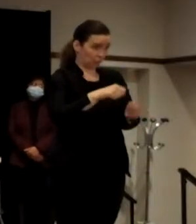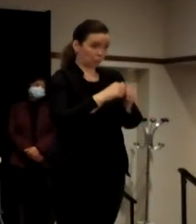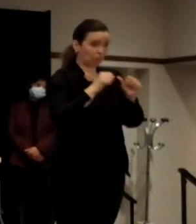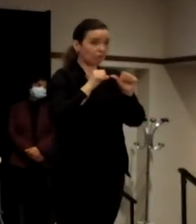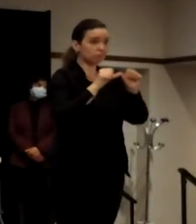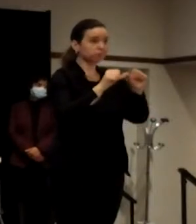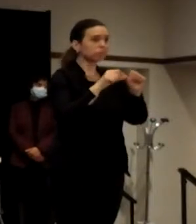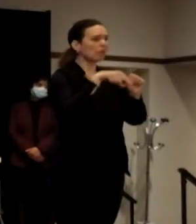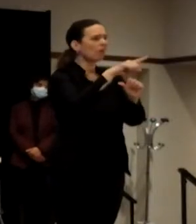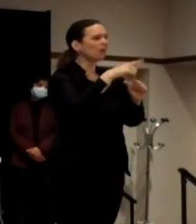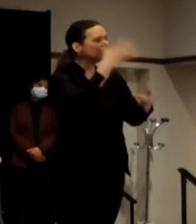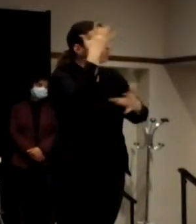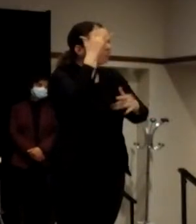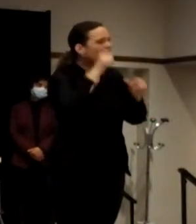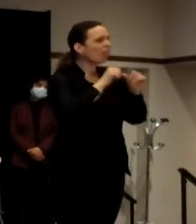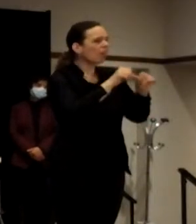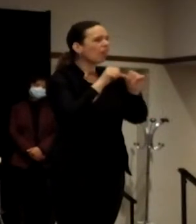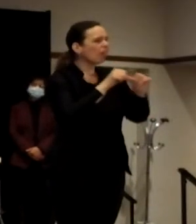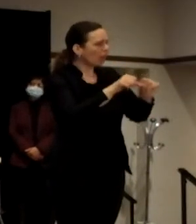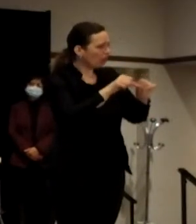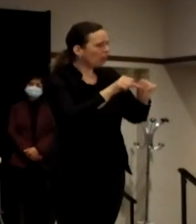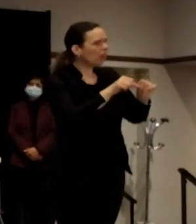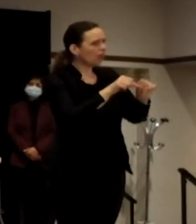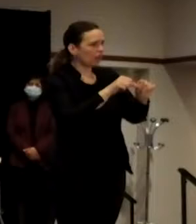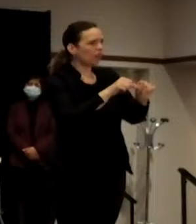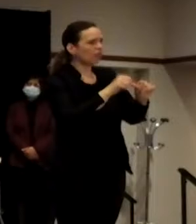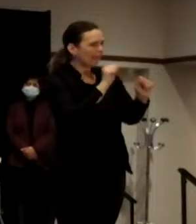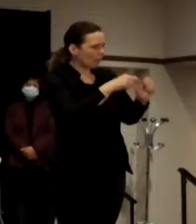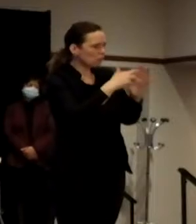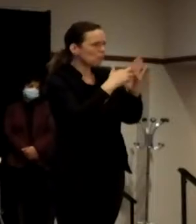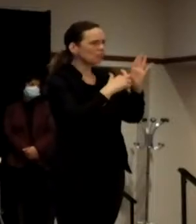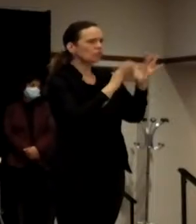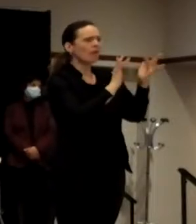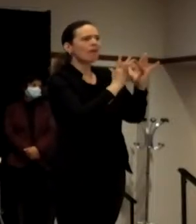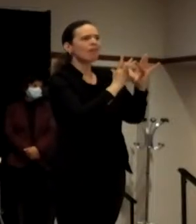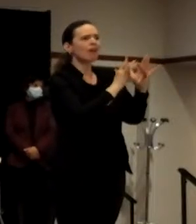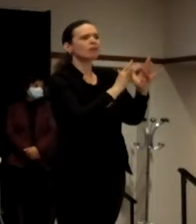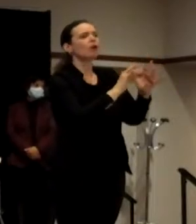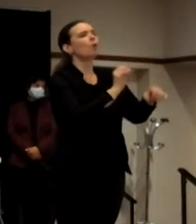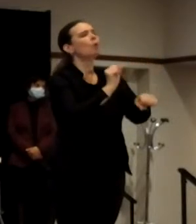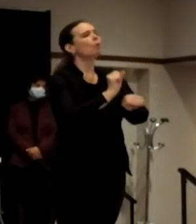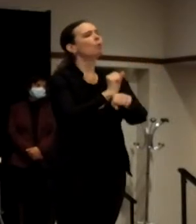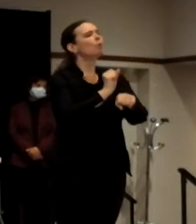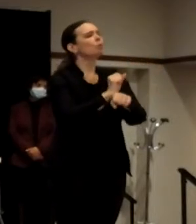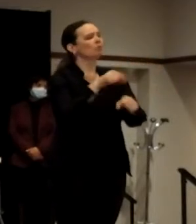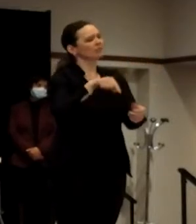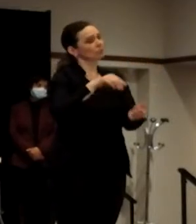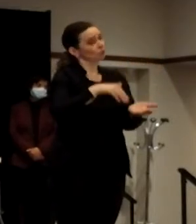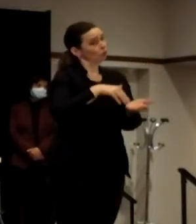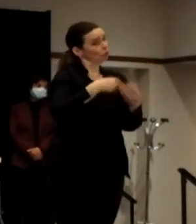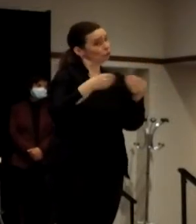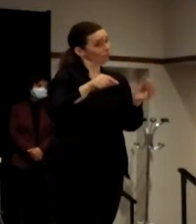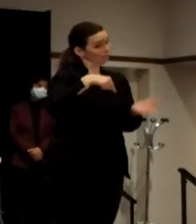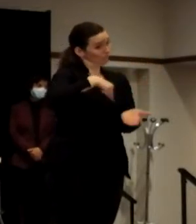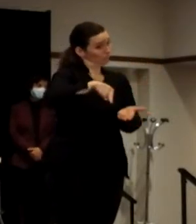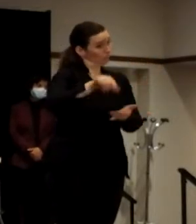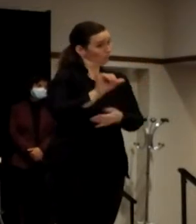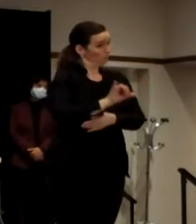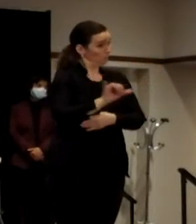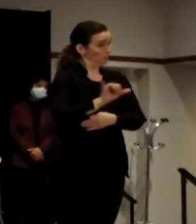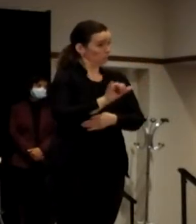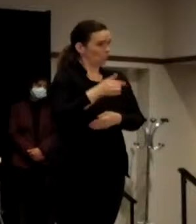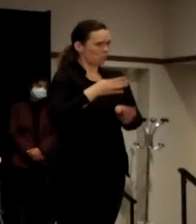register online, we worked again with primary care providers this week as well, as we have the last 2